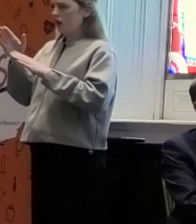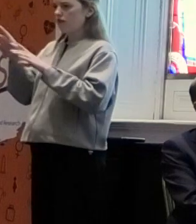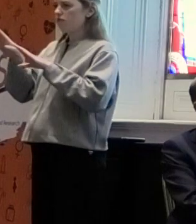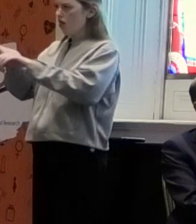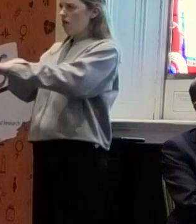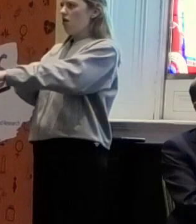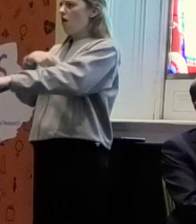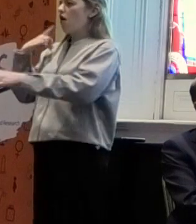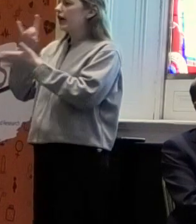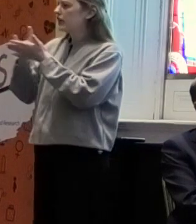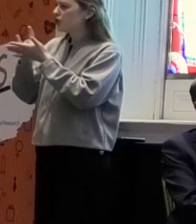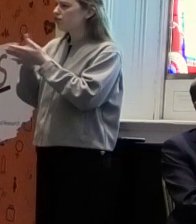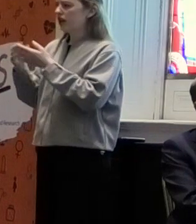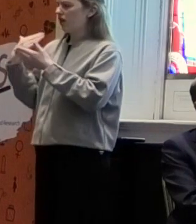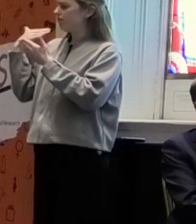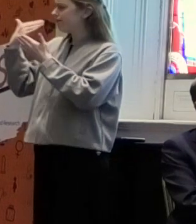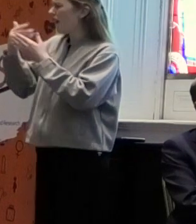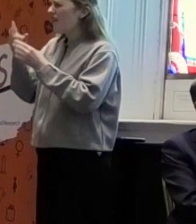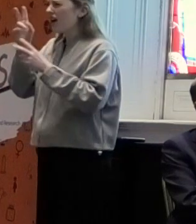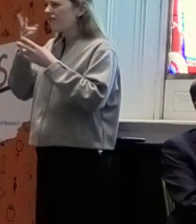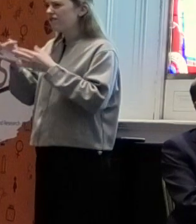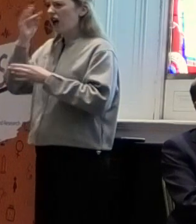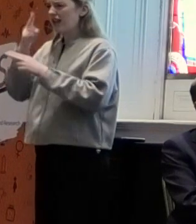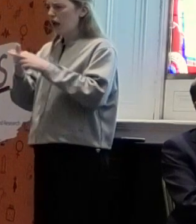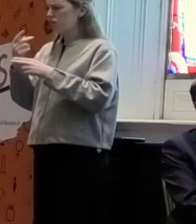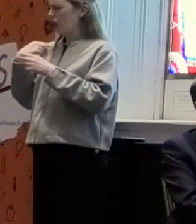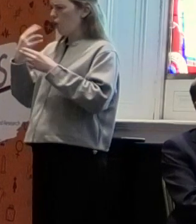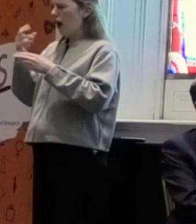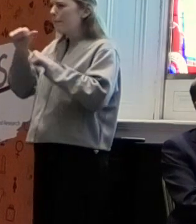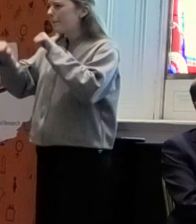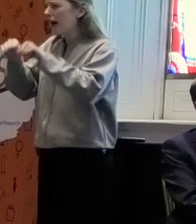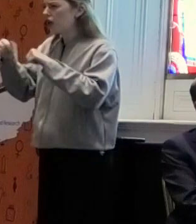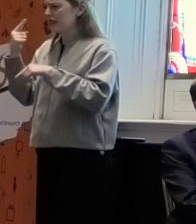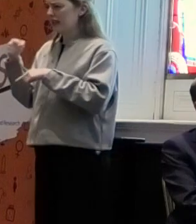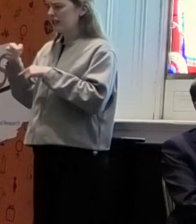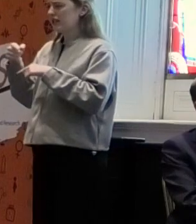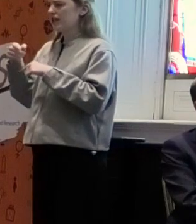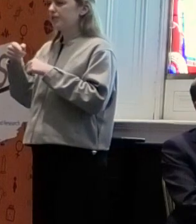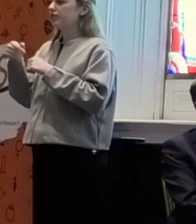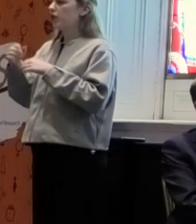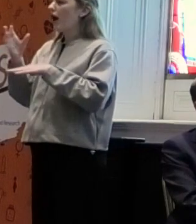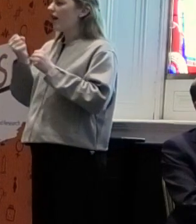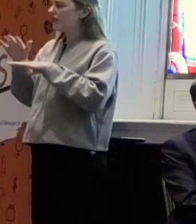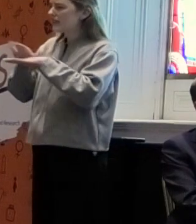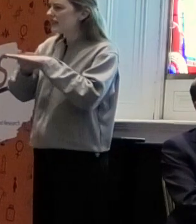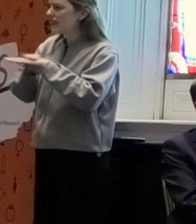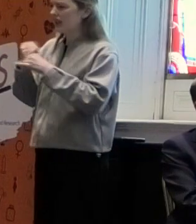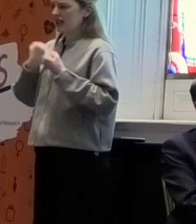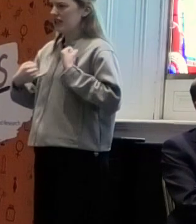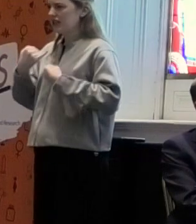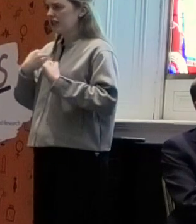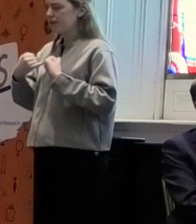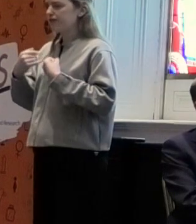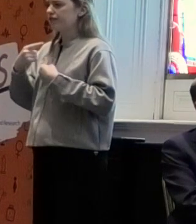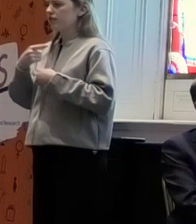and tracing trends. Actually, I should talk about skin diseases. Some of the illustrations we have of skin diseases are used partly